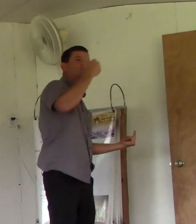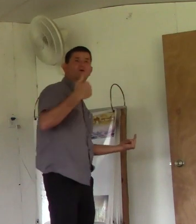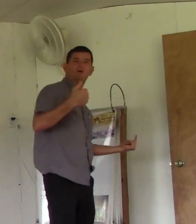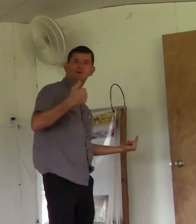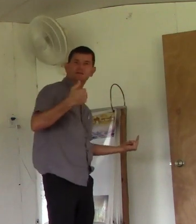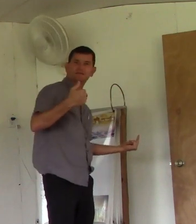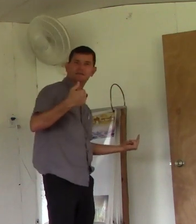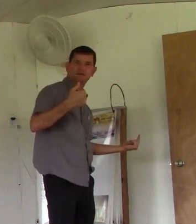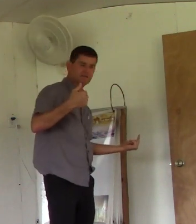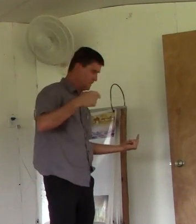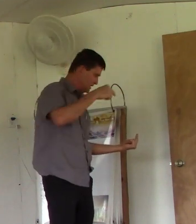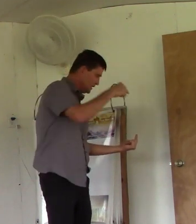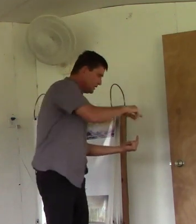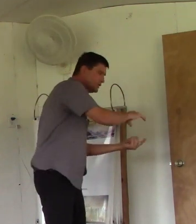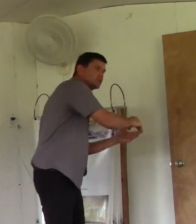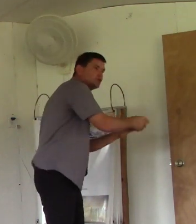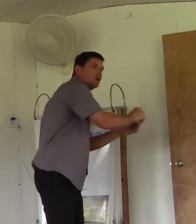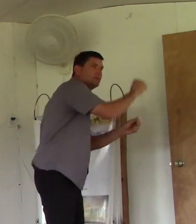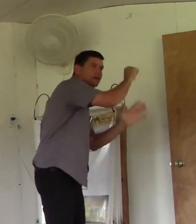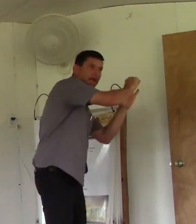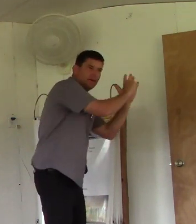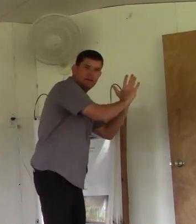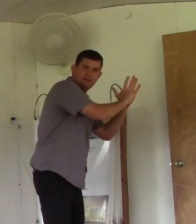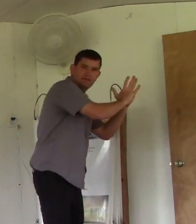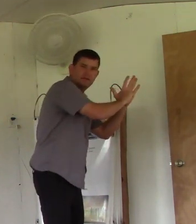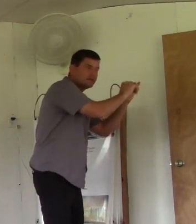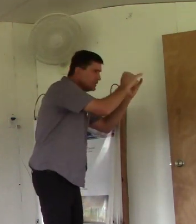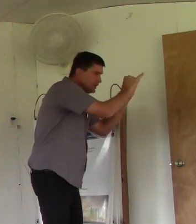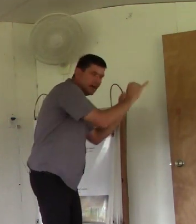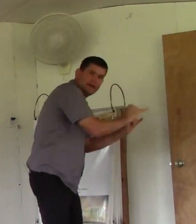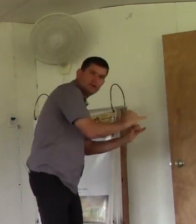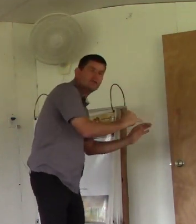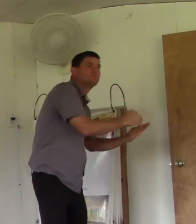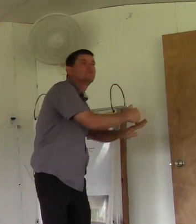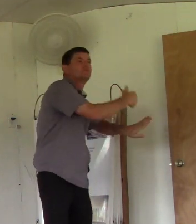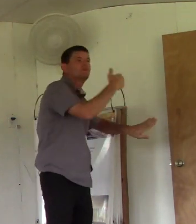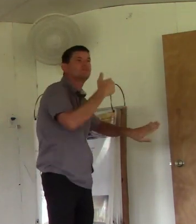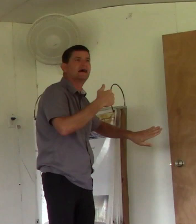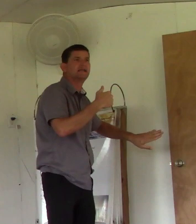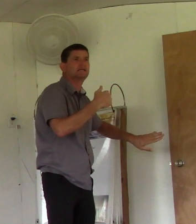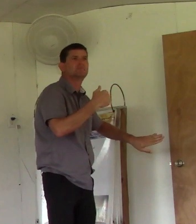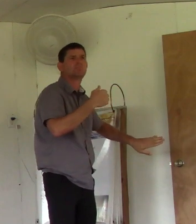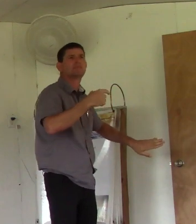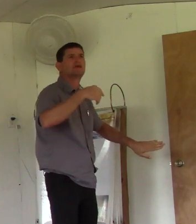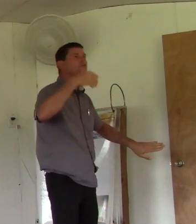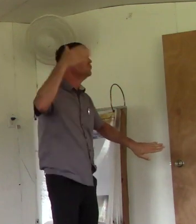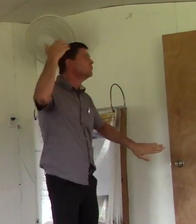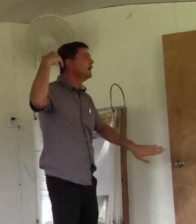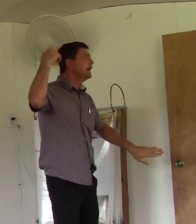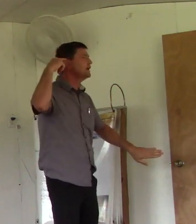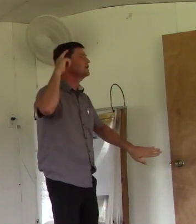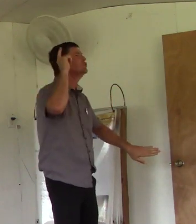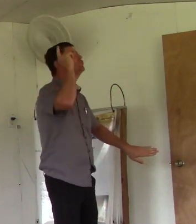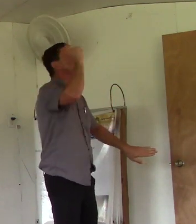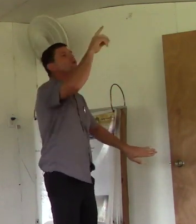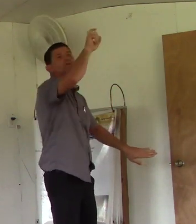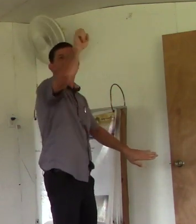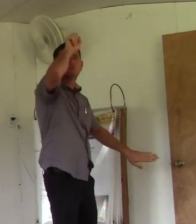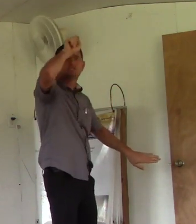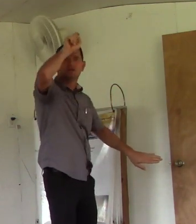Before the story about Aaron, idol, before that, God, when they were still